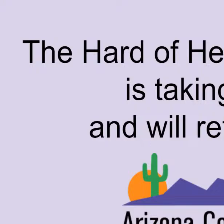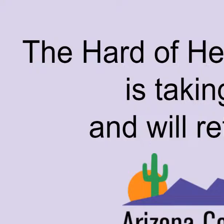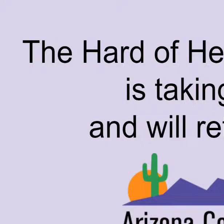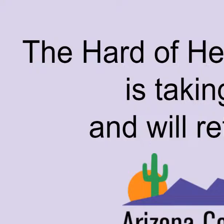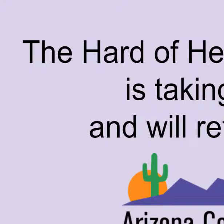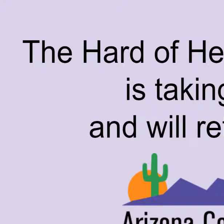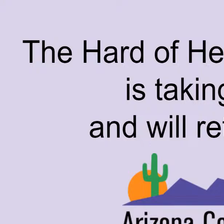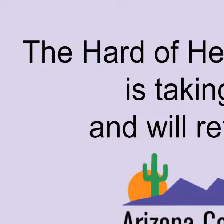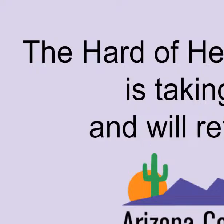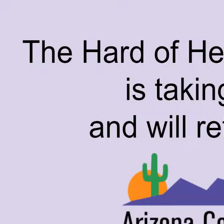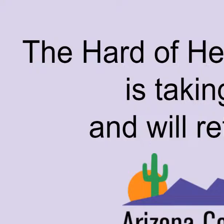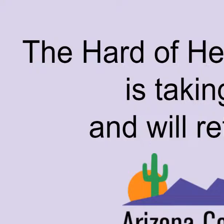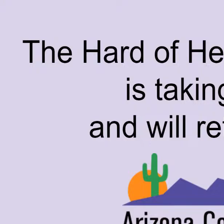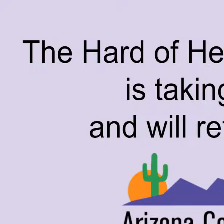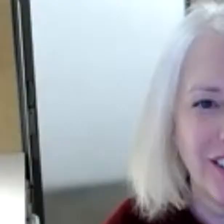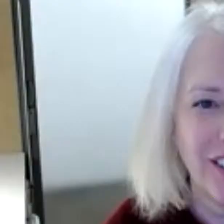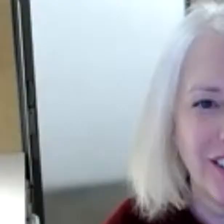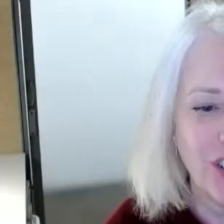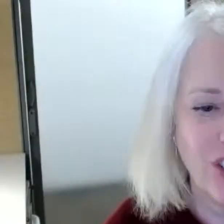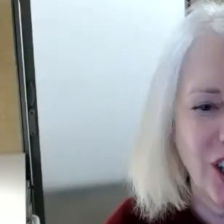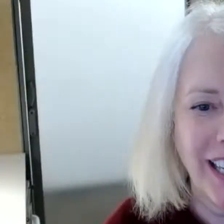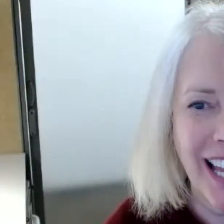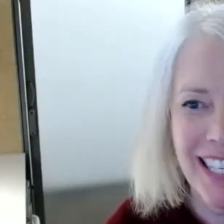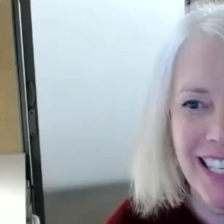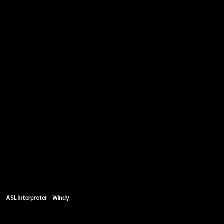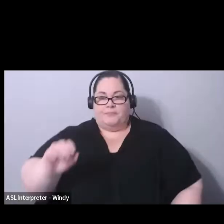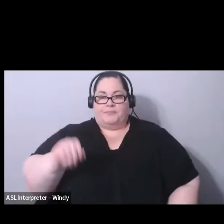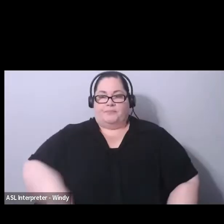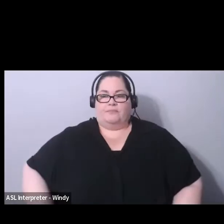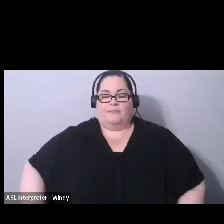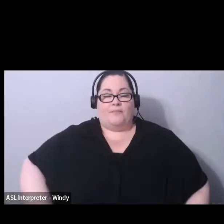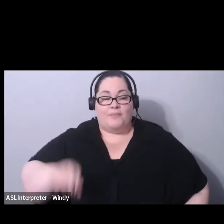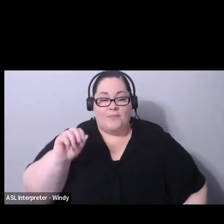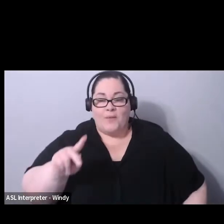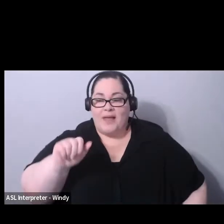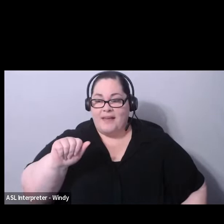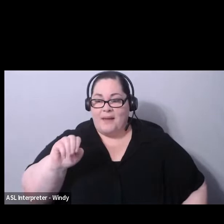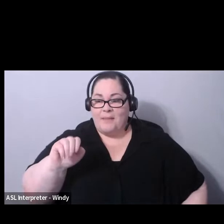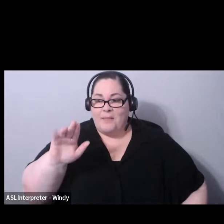Okay, Anne Marie, thank you for sharing that sign.